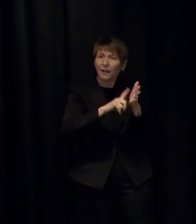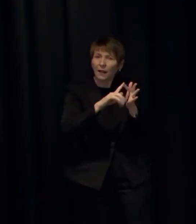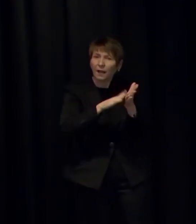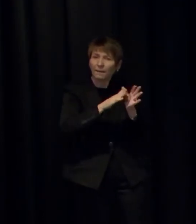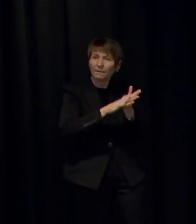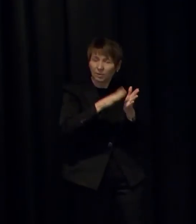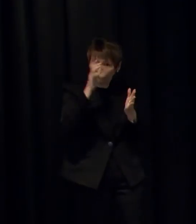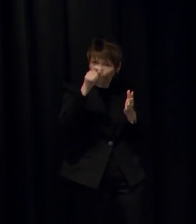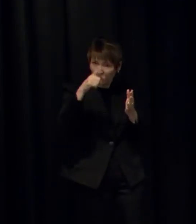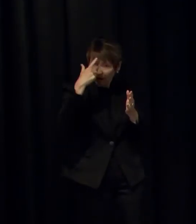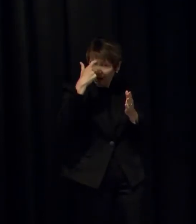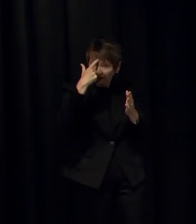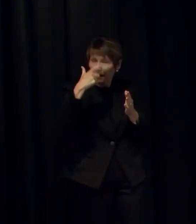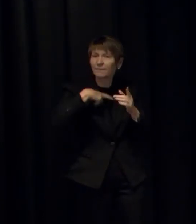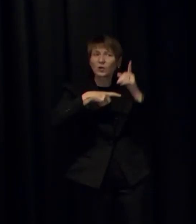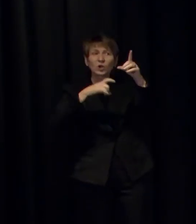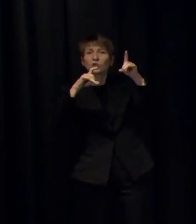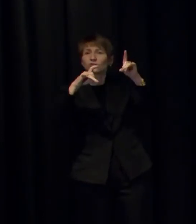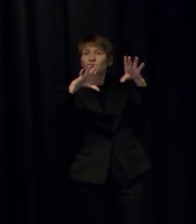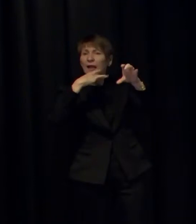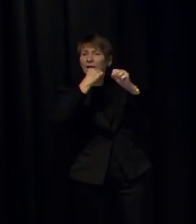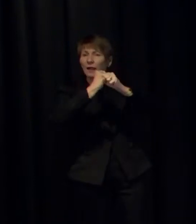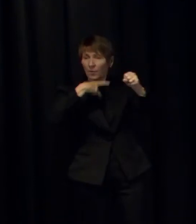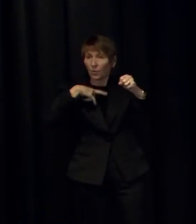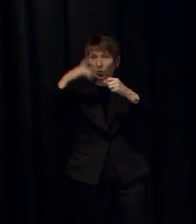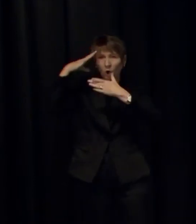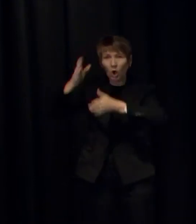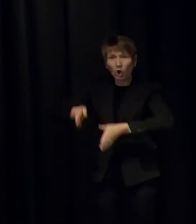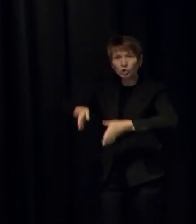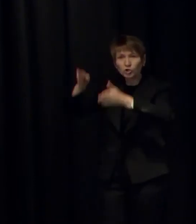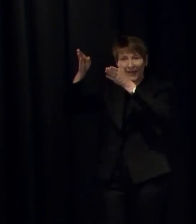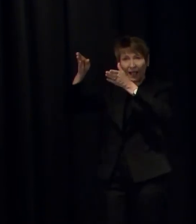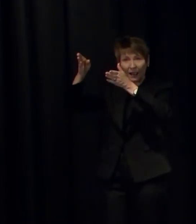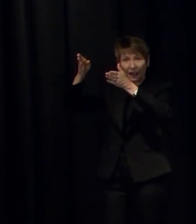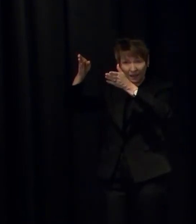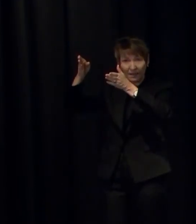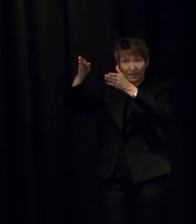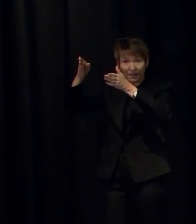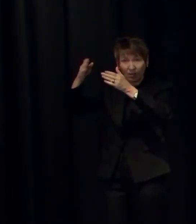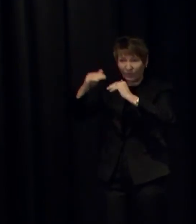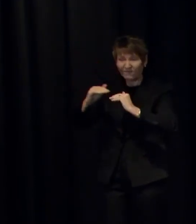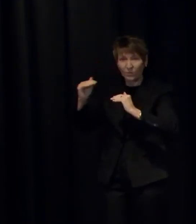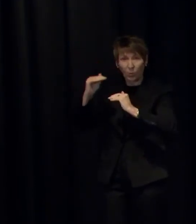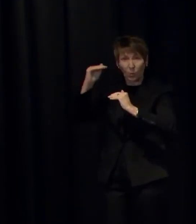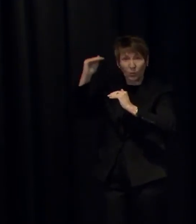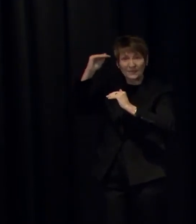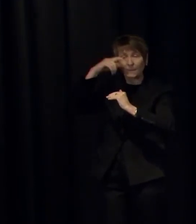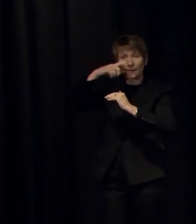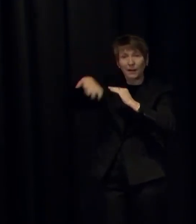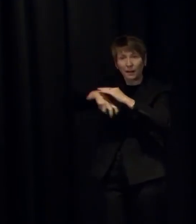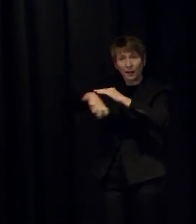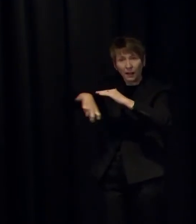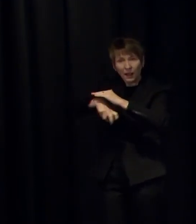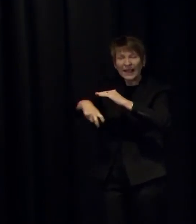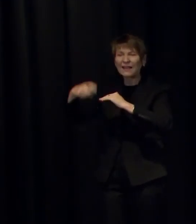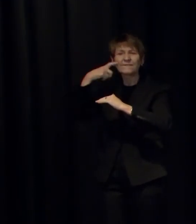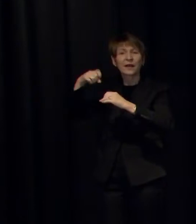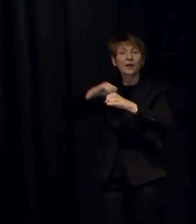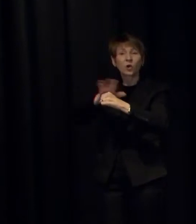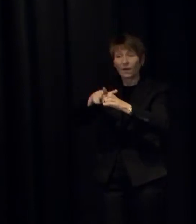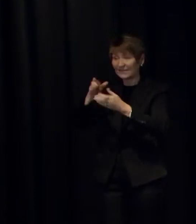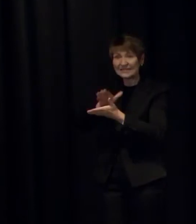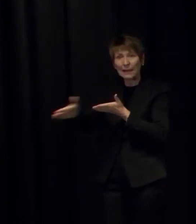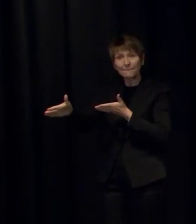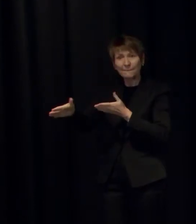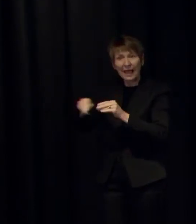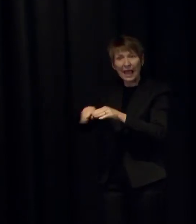for all sorts of reasons. And we'll have Mickleham in just a few months for people who come back here and are